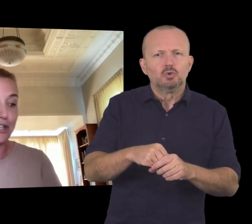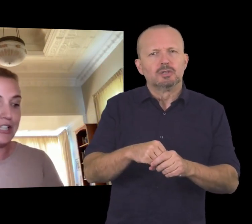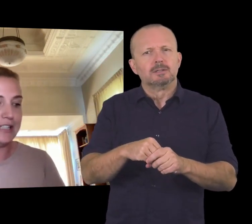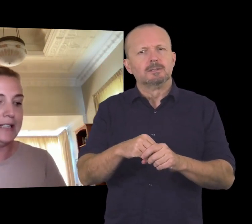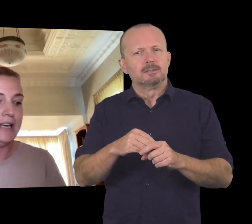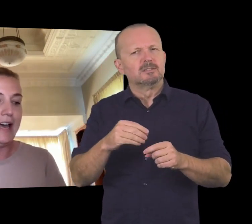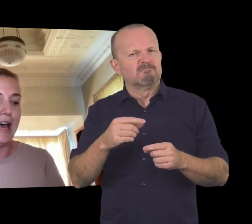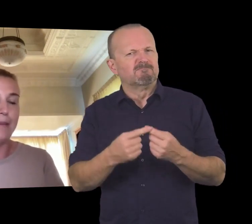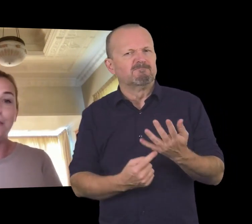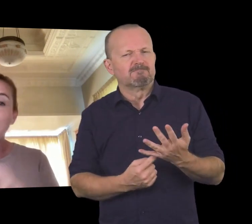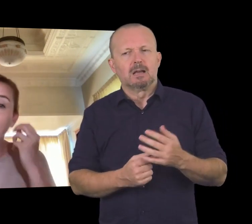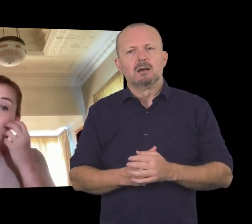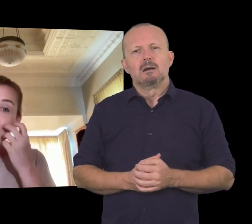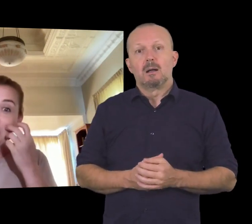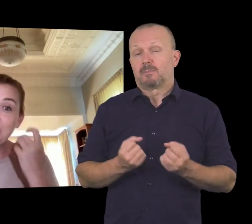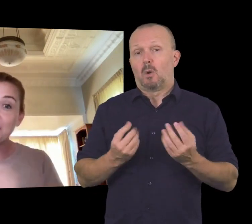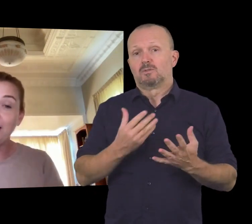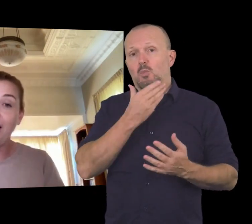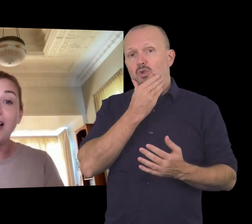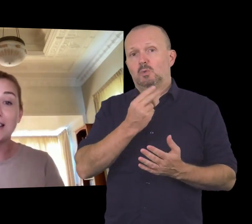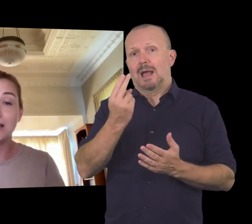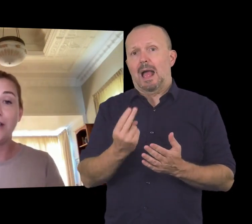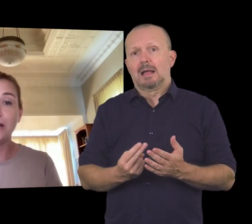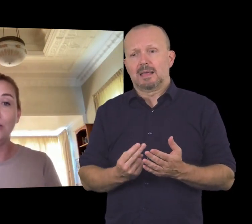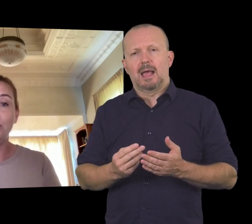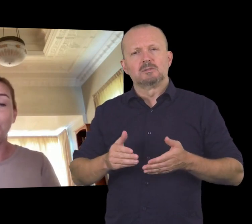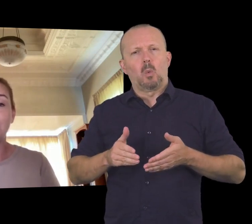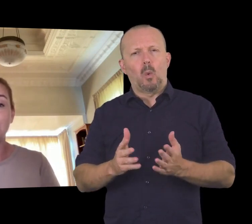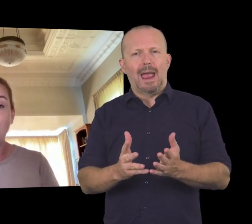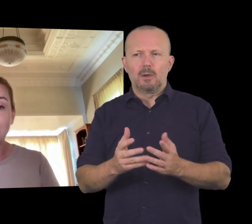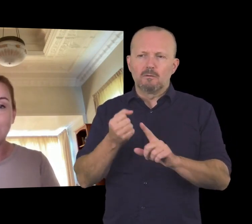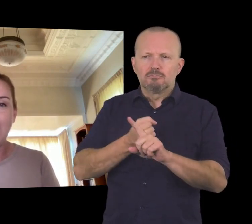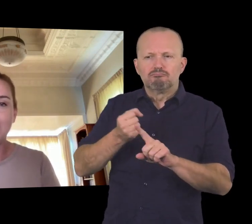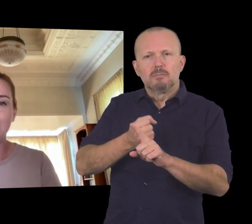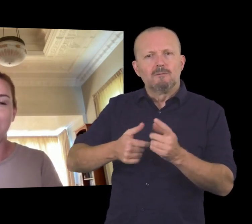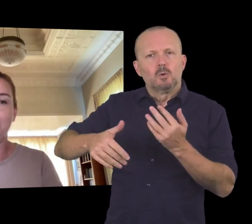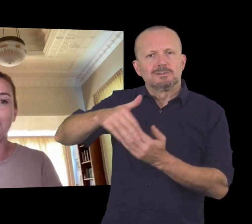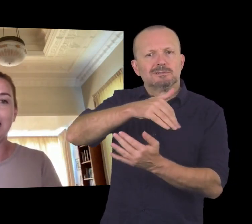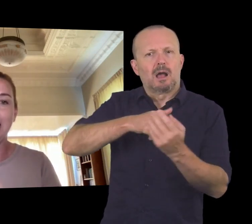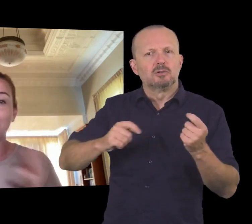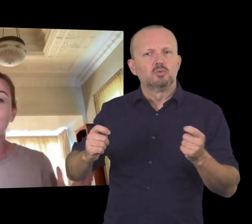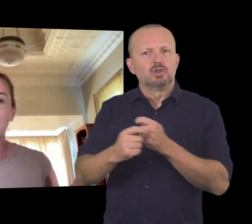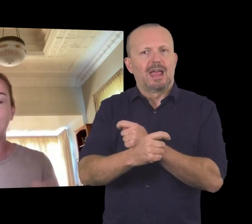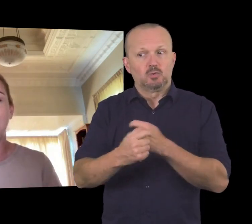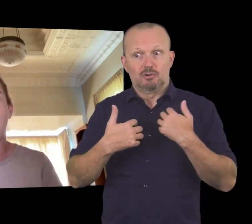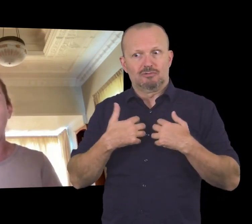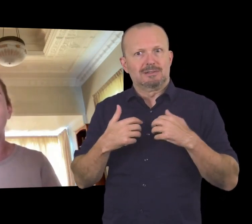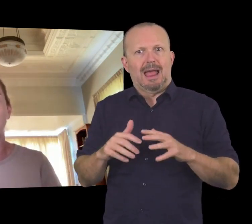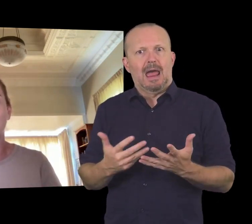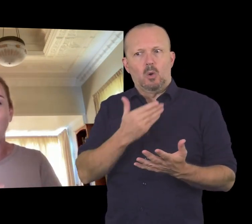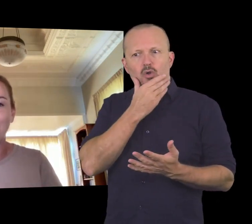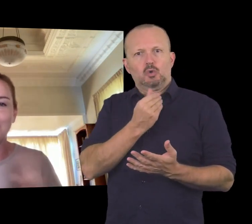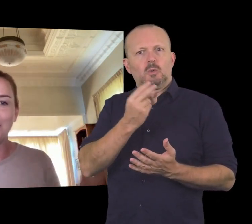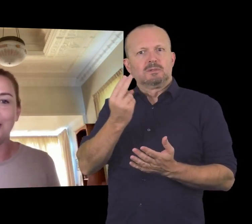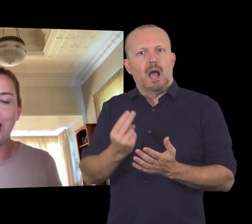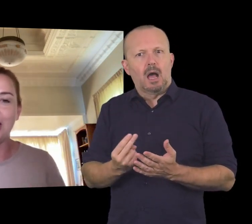and inclusion. We often use arts as a vehicle for societal change. We're really interested in how we